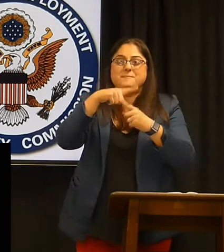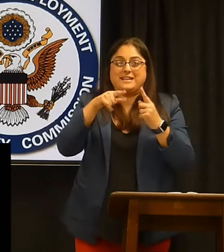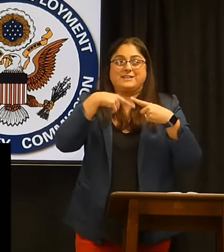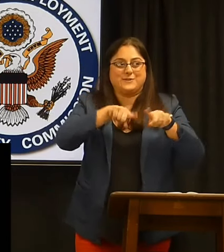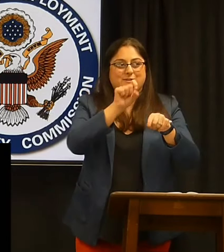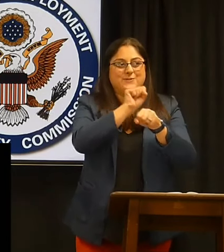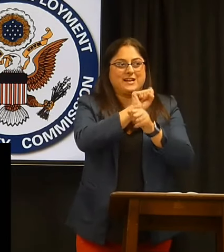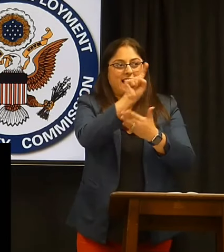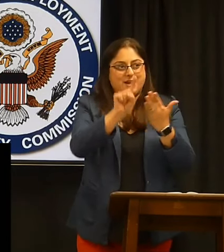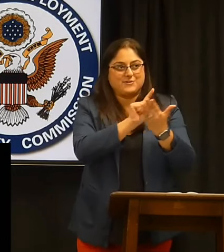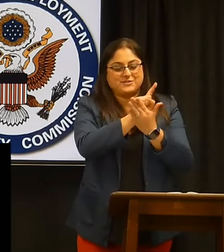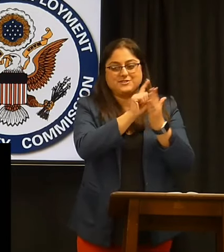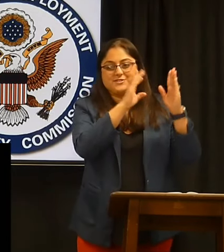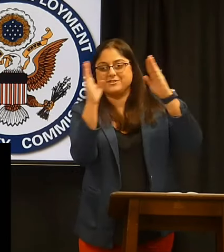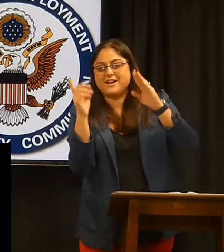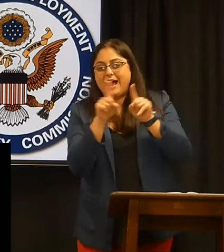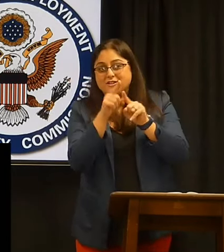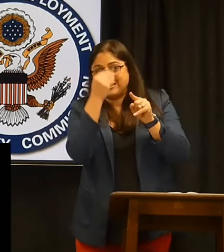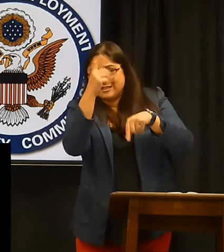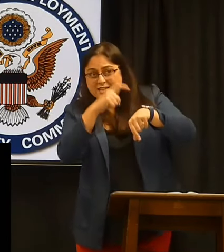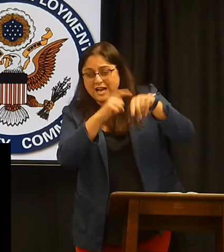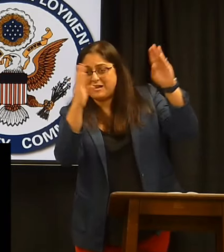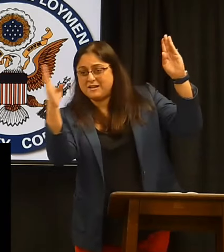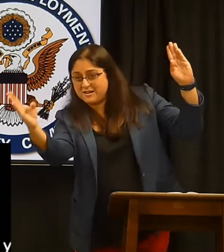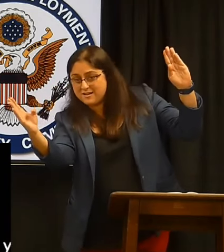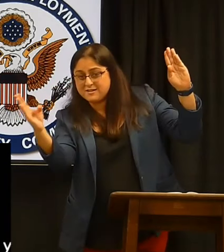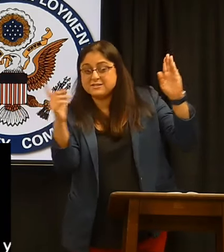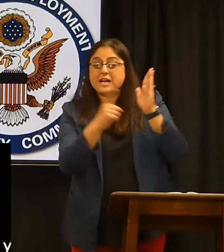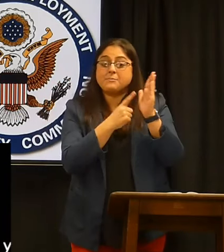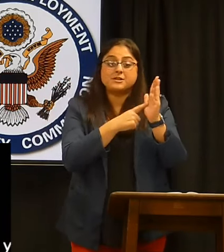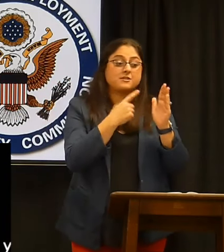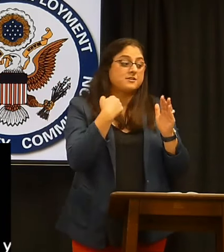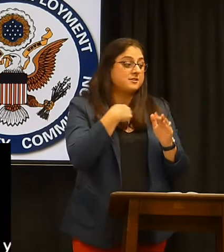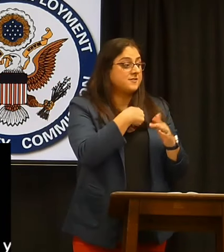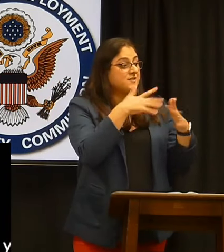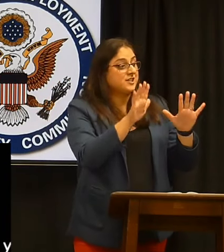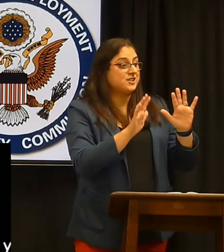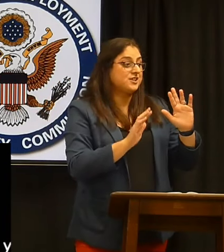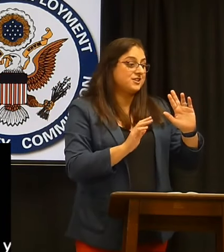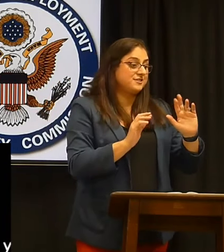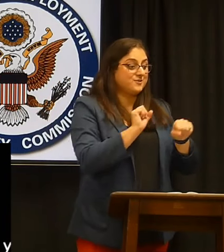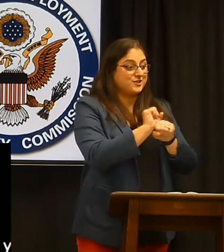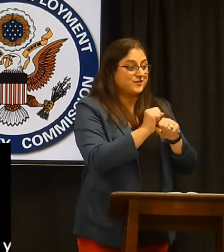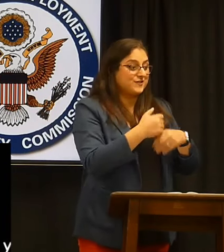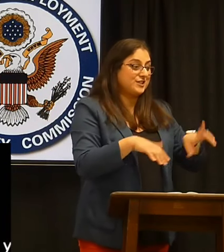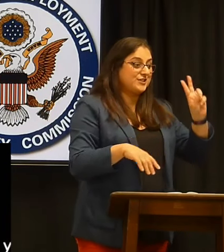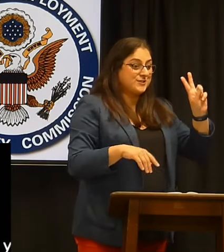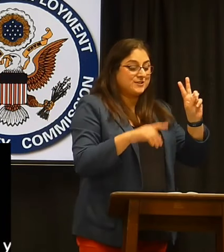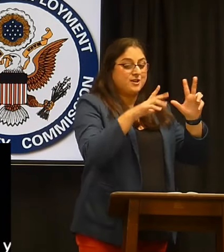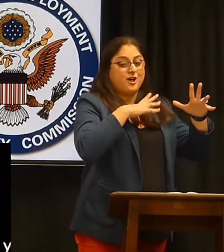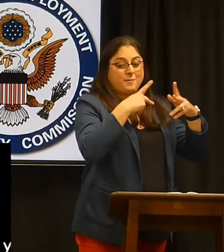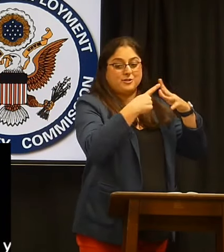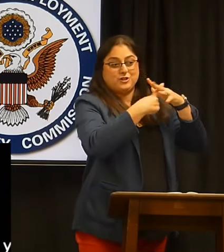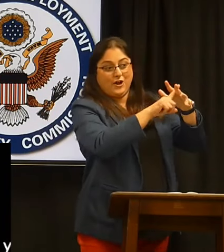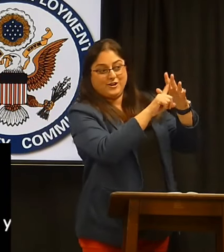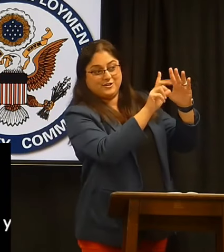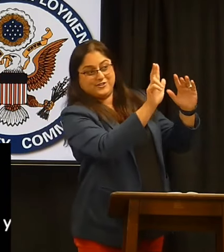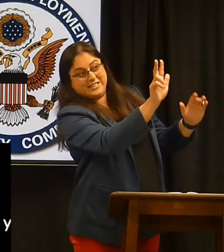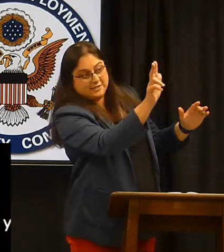Even though a holiday party is a social event, it's still during work hours, right? If you finish work at like 2 and the